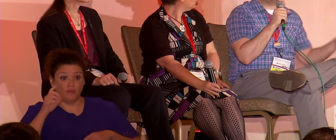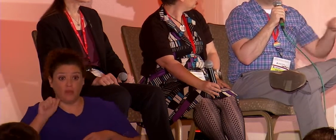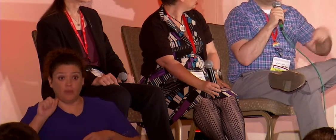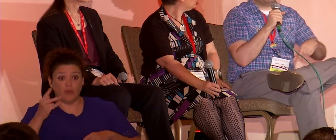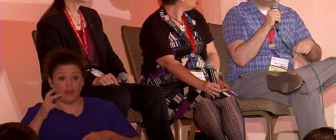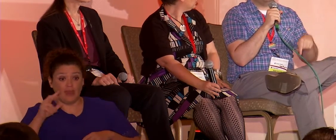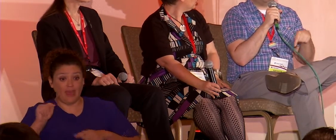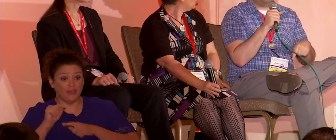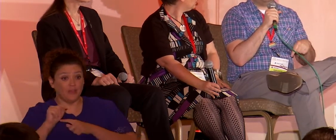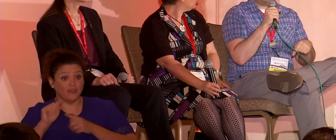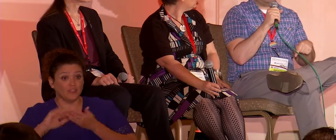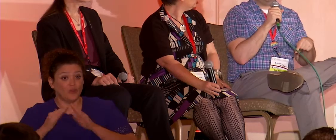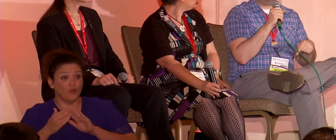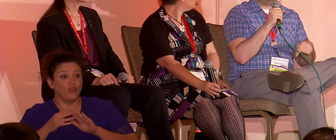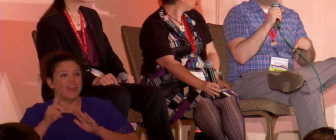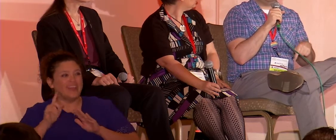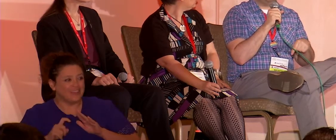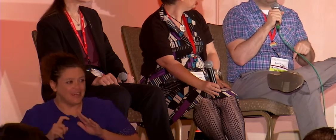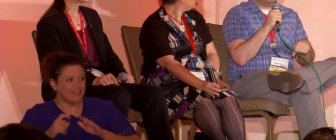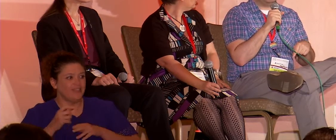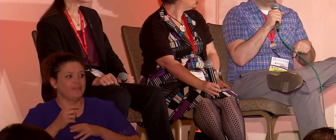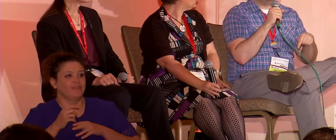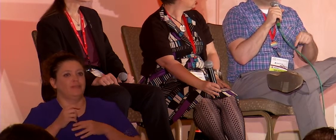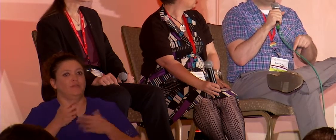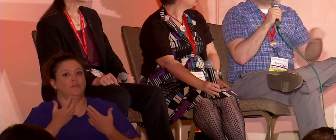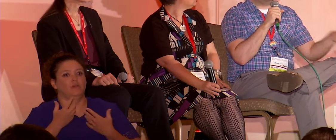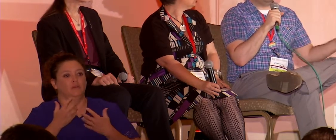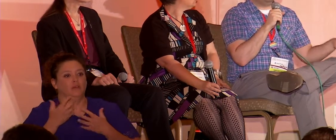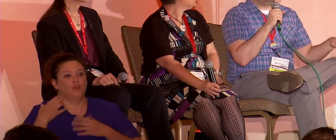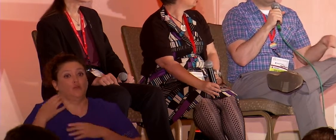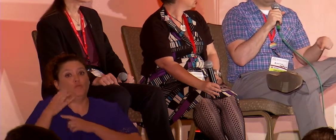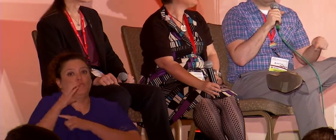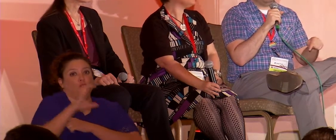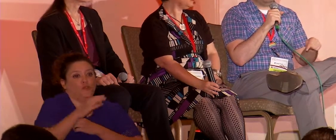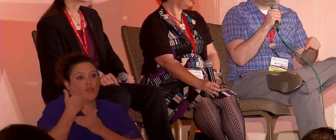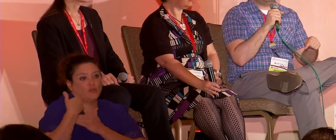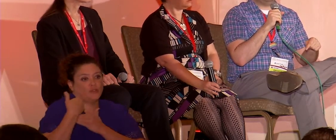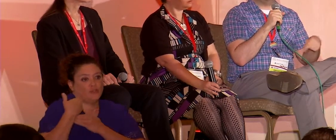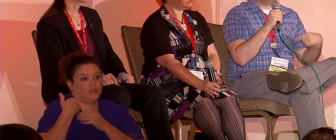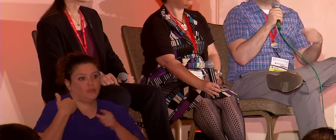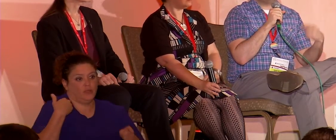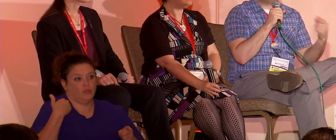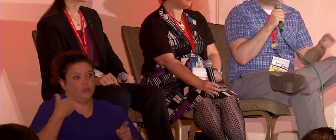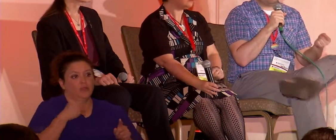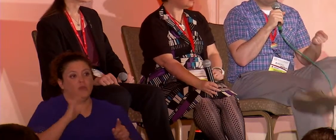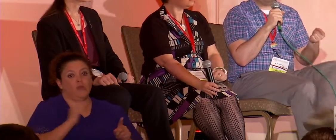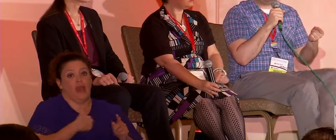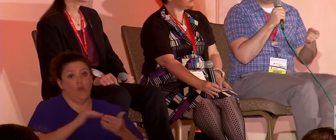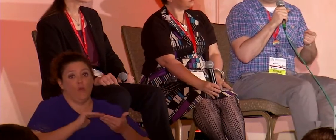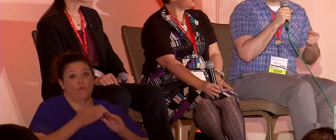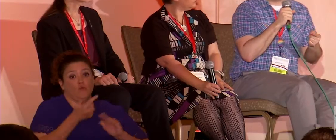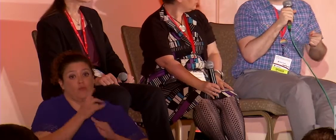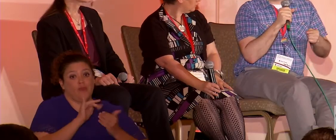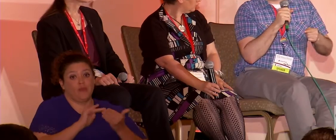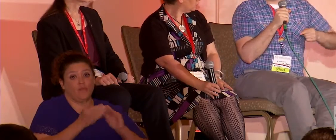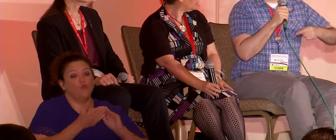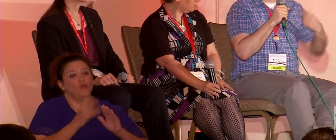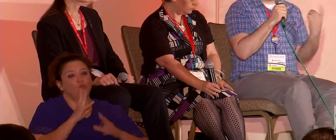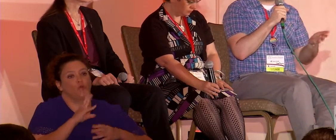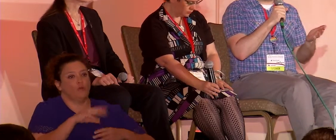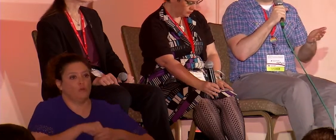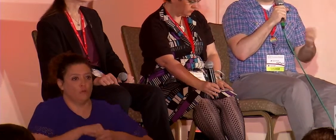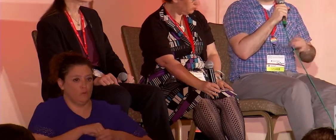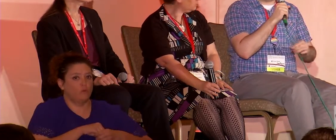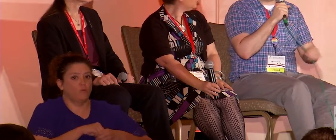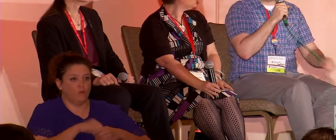make it a burden on the LGBT community to be more inclusive of having atheists at the table. We need to step up and say,